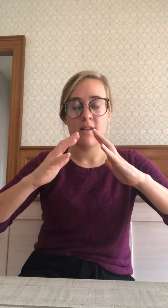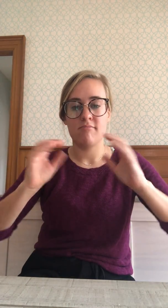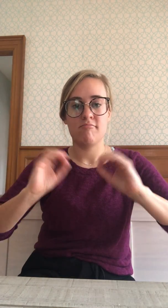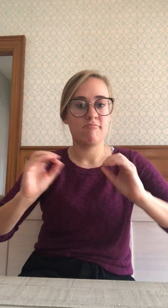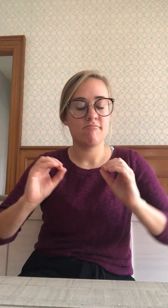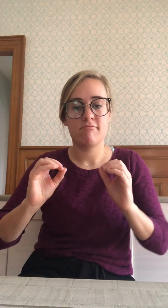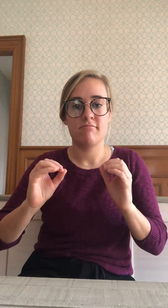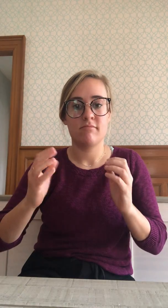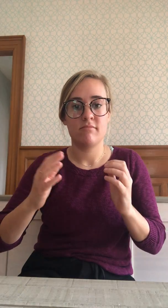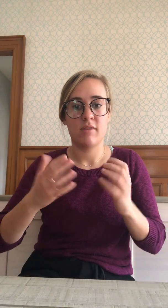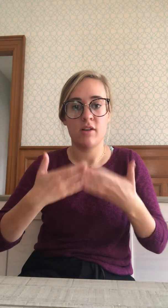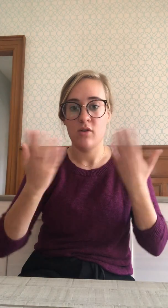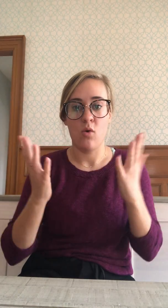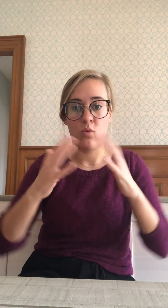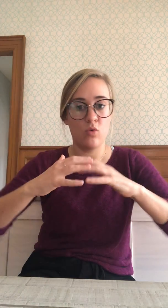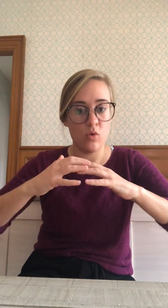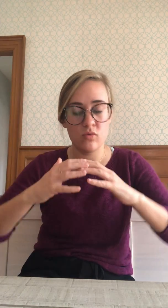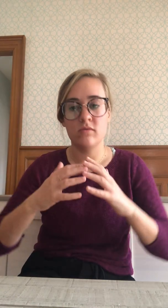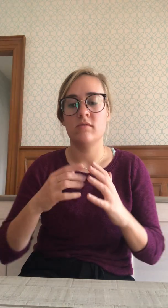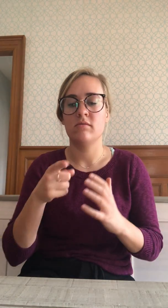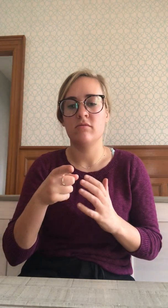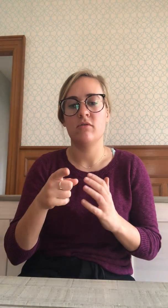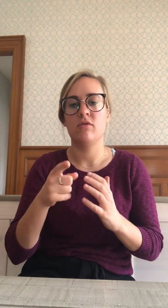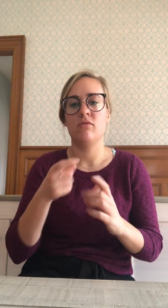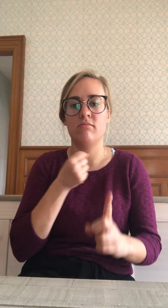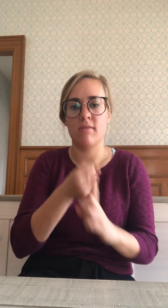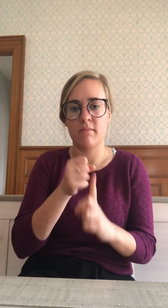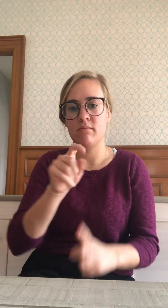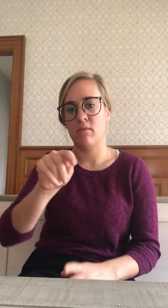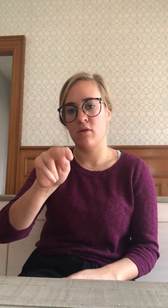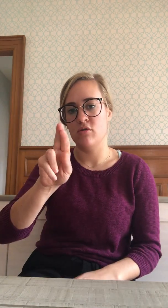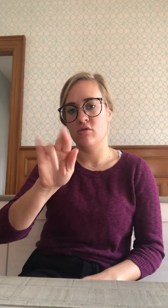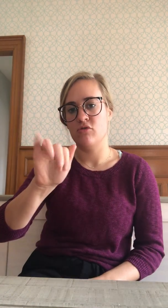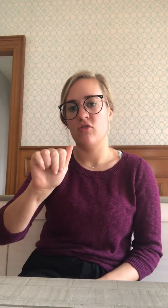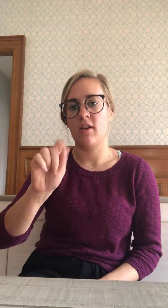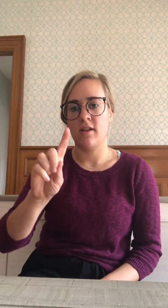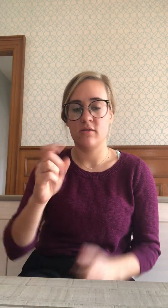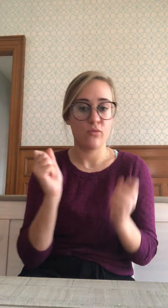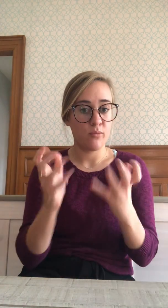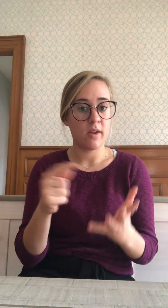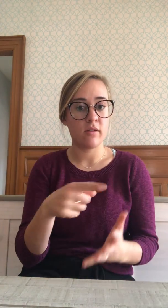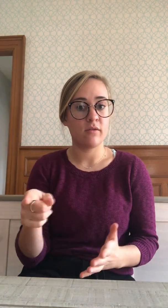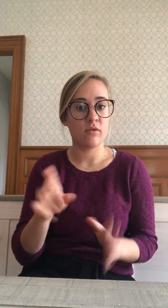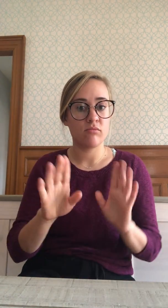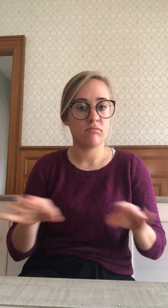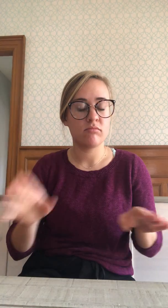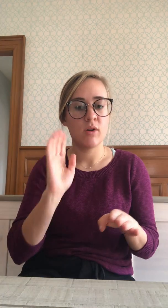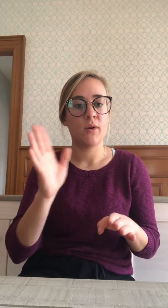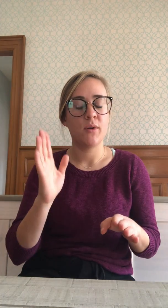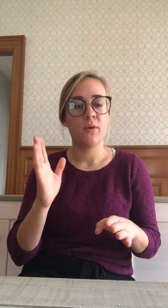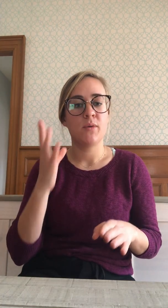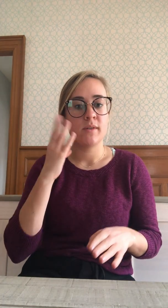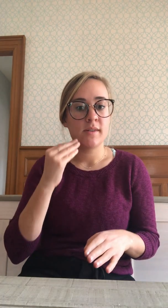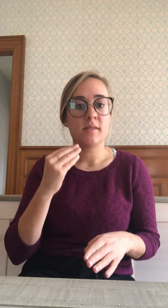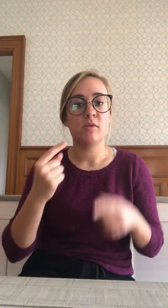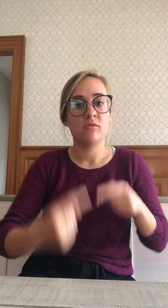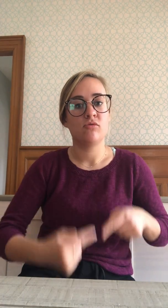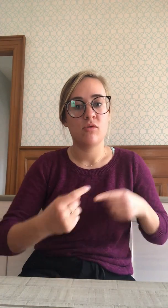we find that triad. So, many of these children will experience respiratory difficulties at birth